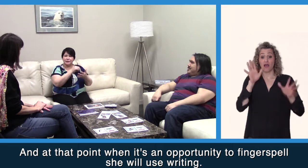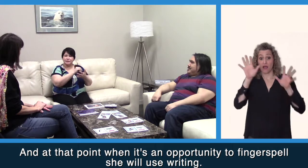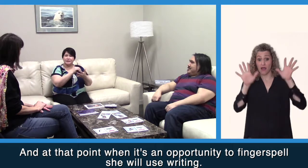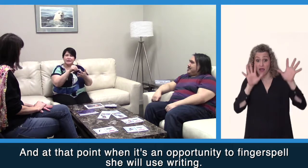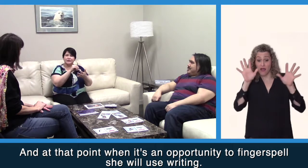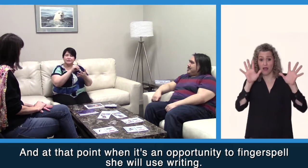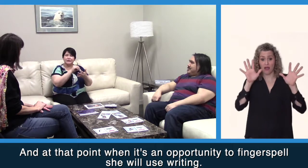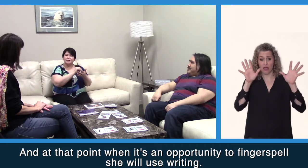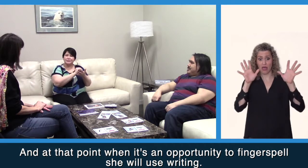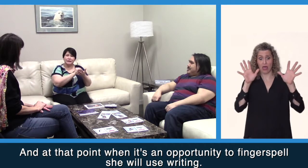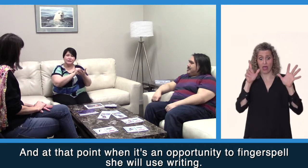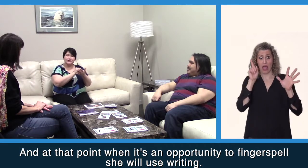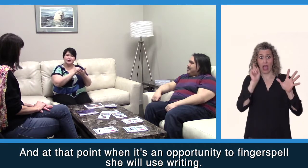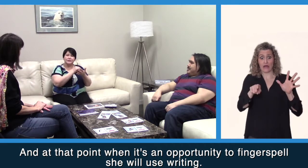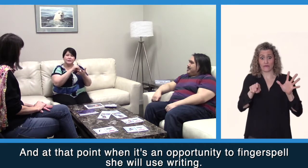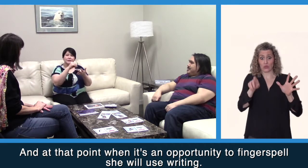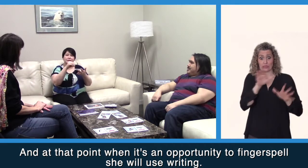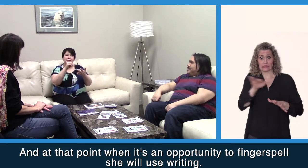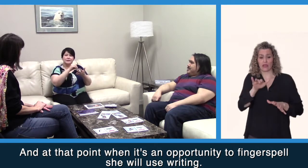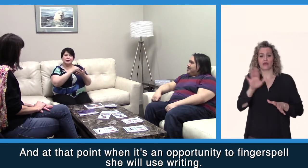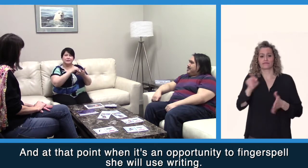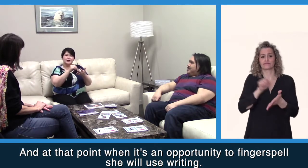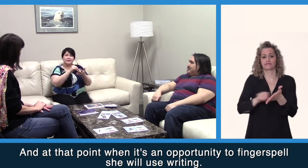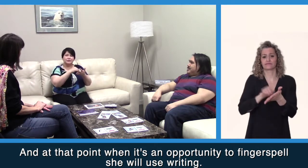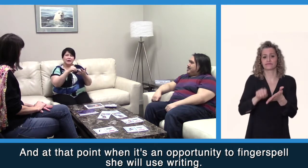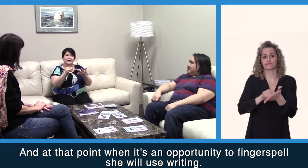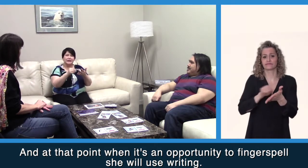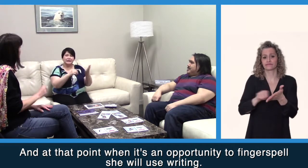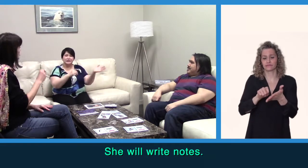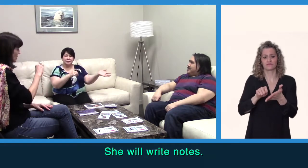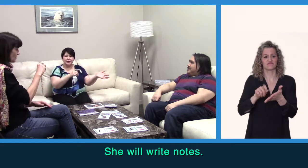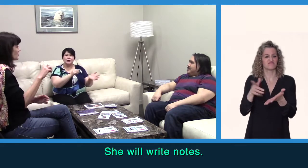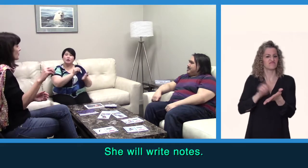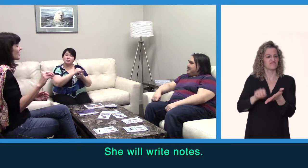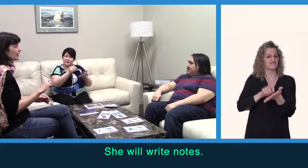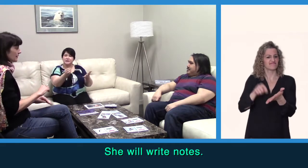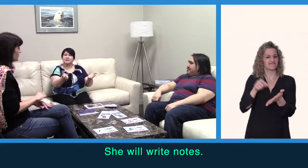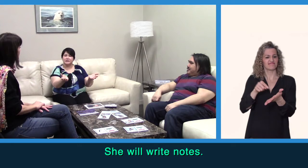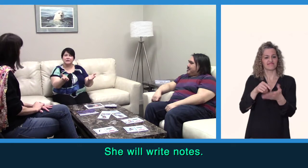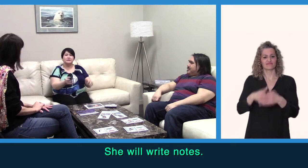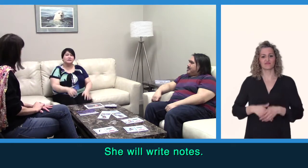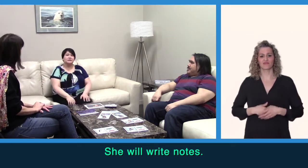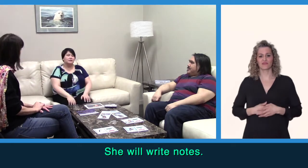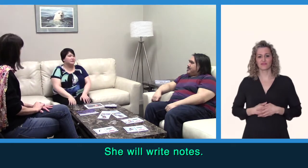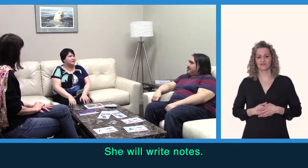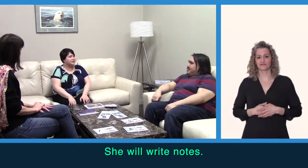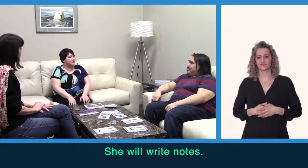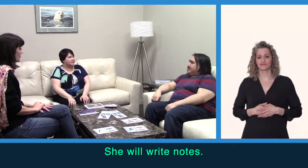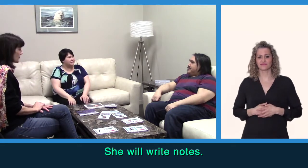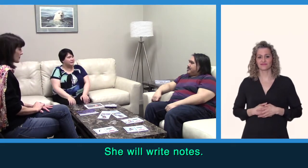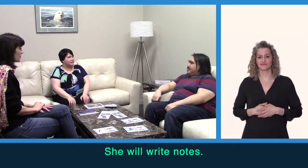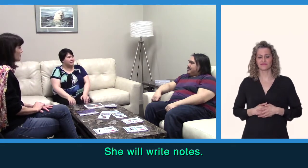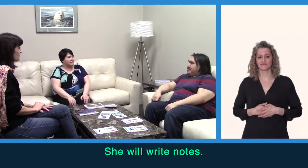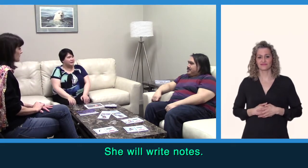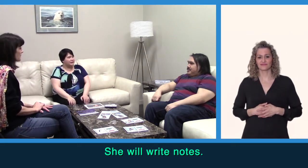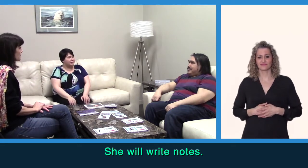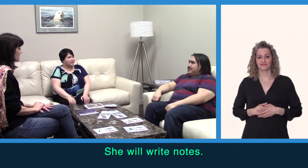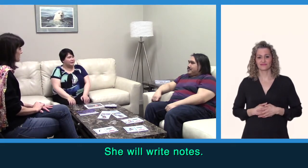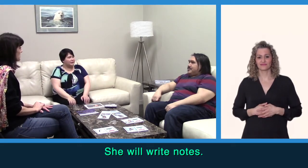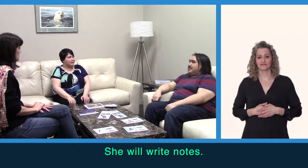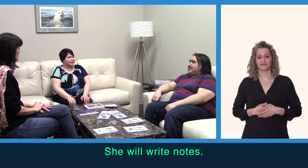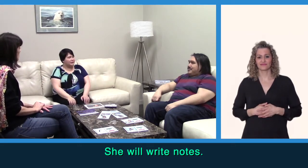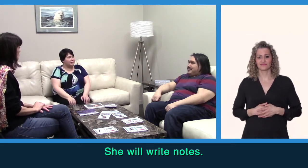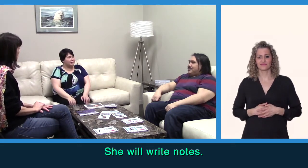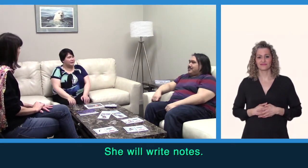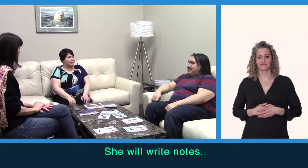an opportunity to finger spell, hers is in writing. She'll do Notes. Notes.